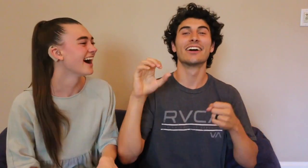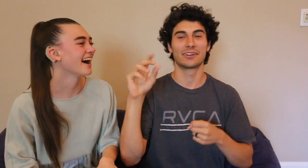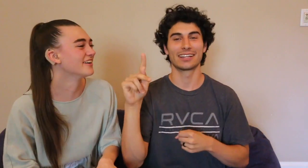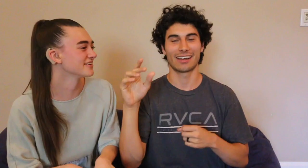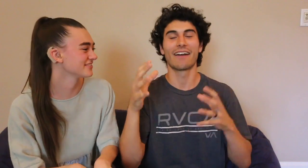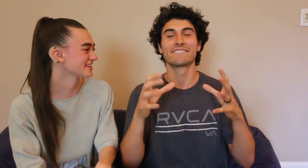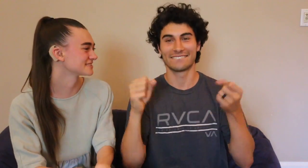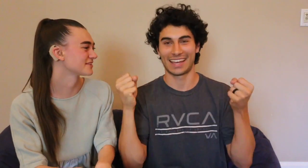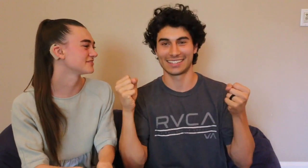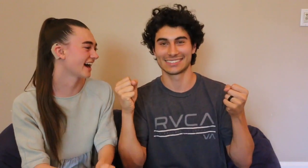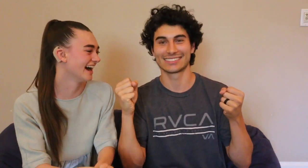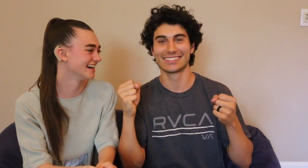I would fingerspell fast.